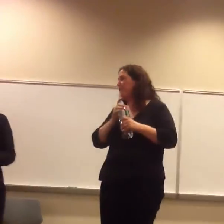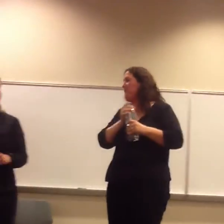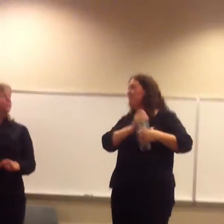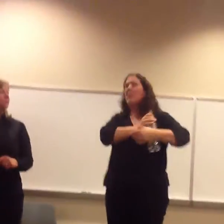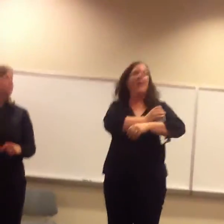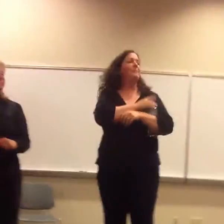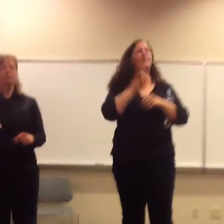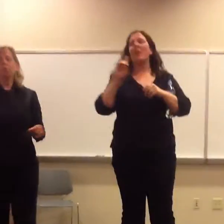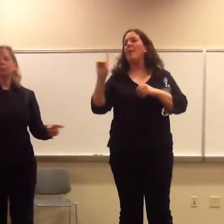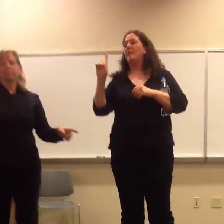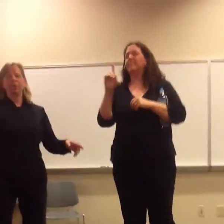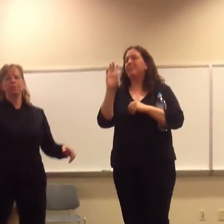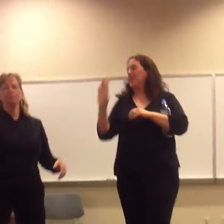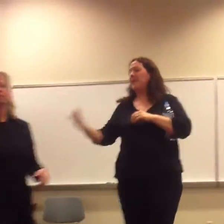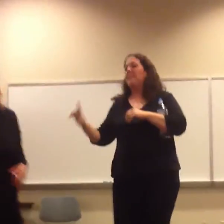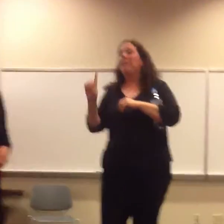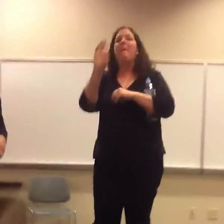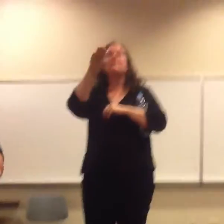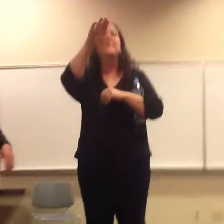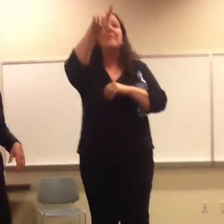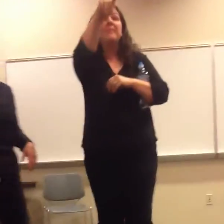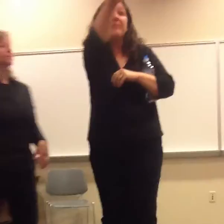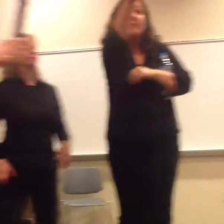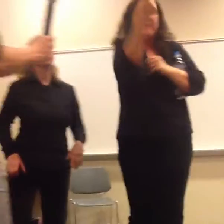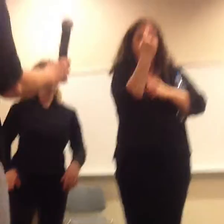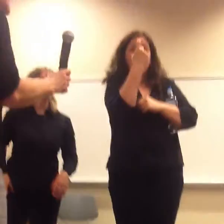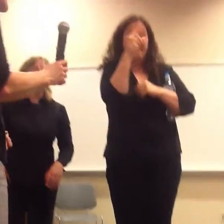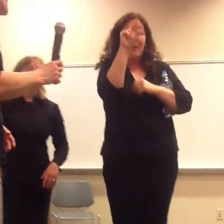Loud voice. Oh, you have to use this